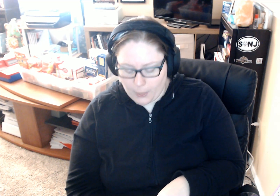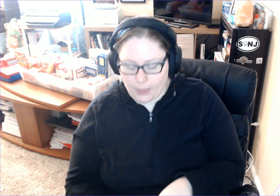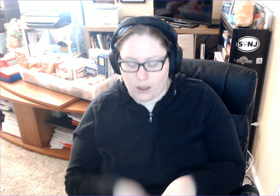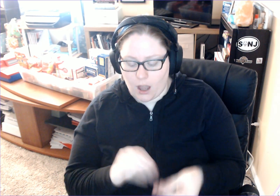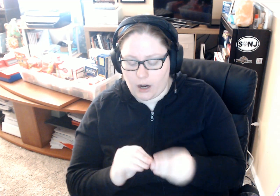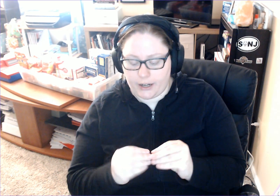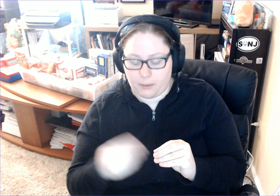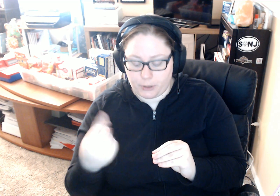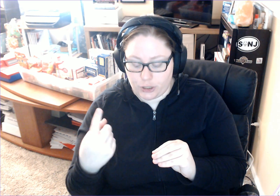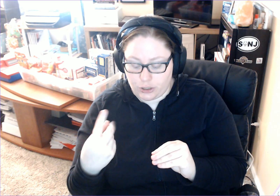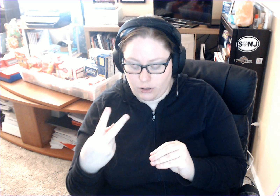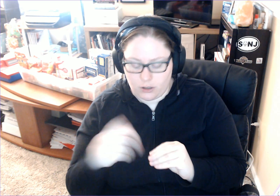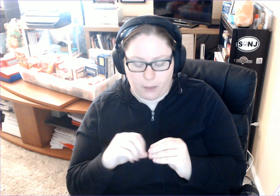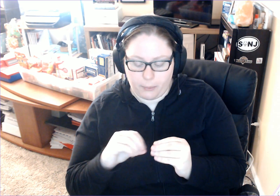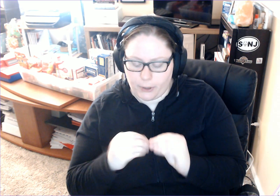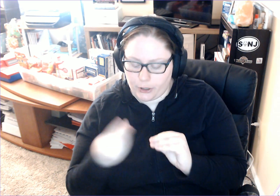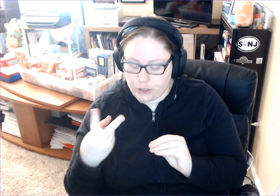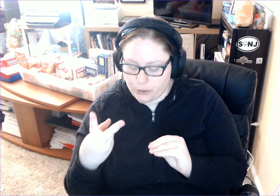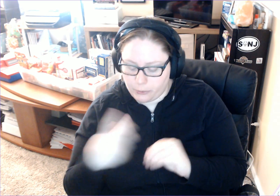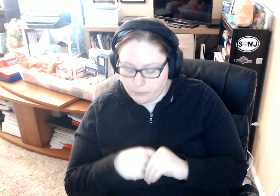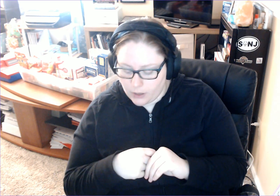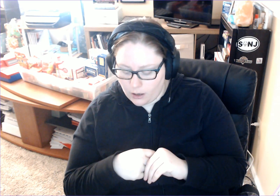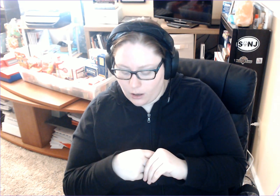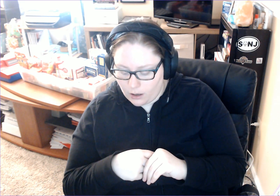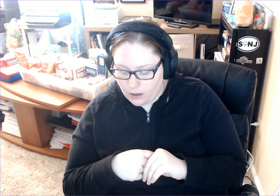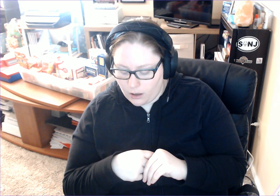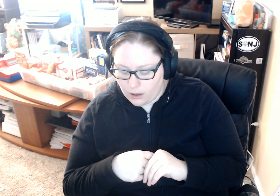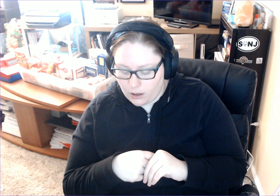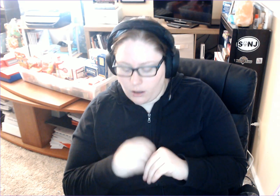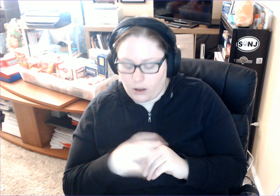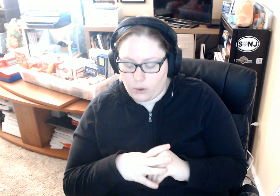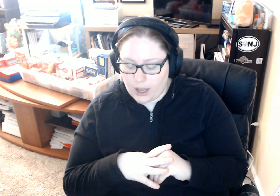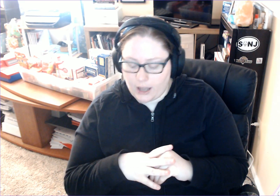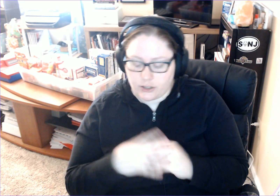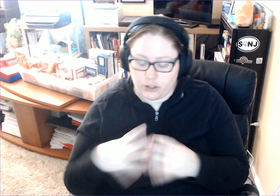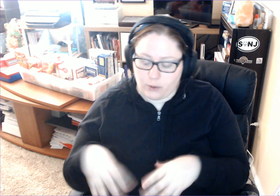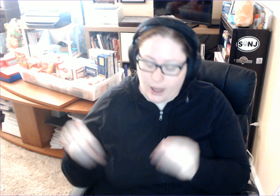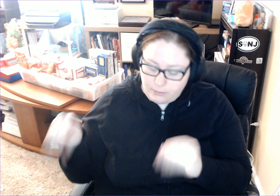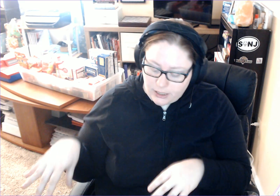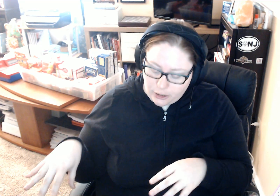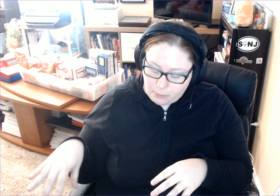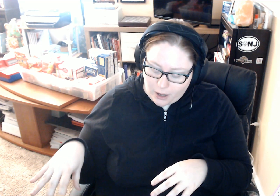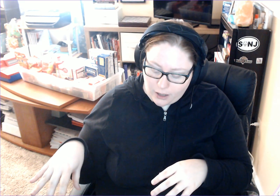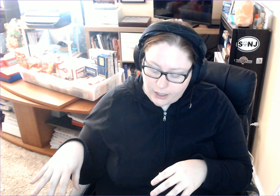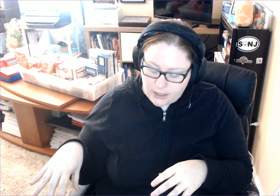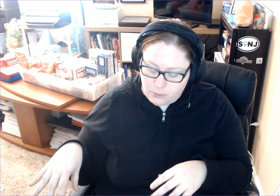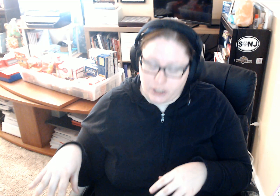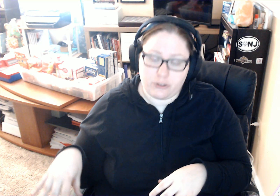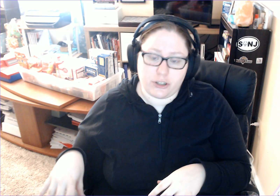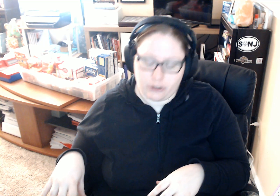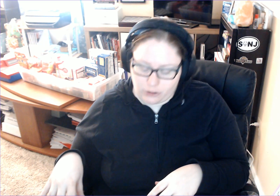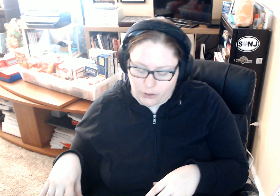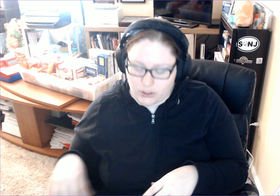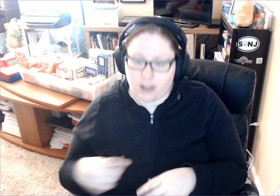right, number 2. Okay, so you emptied your pockets when you took your clothes off,